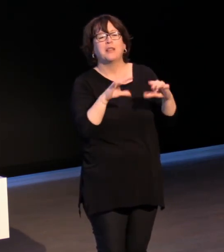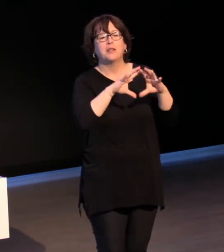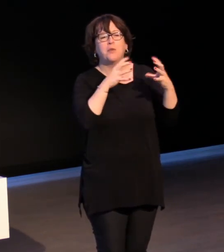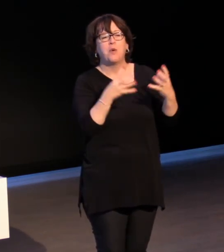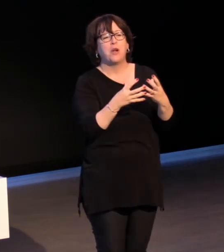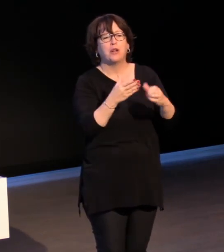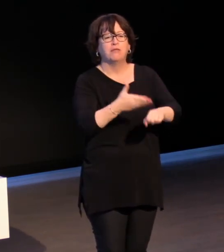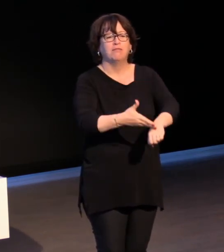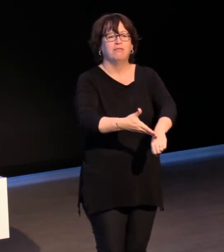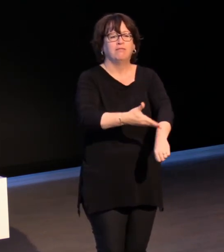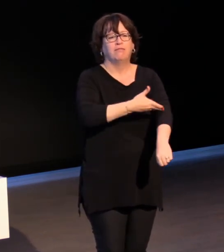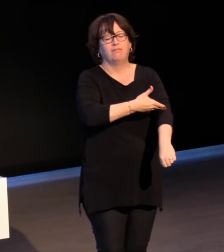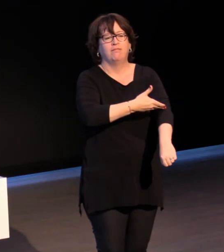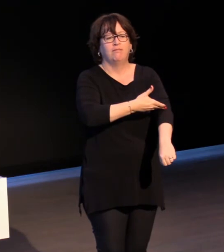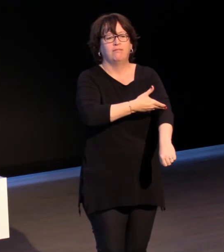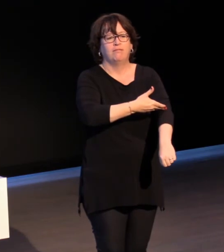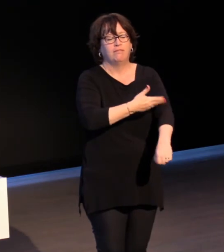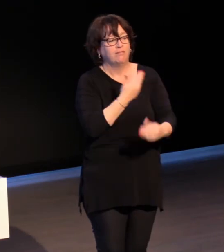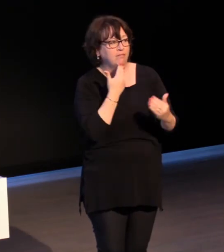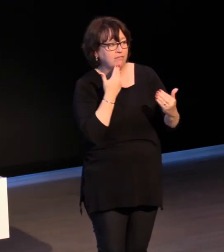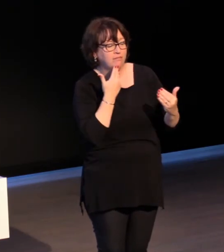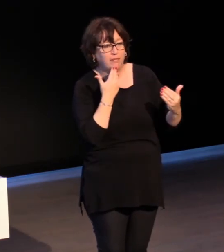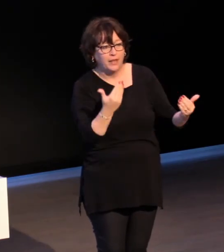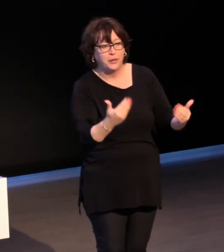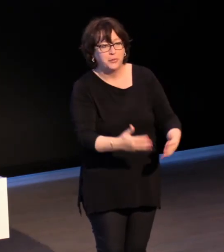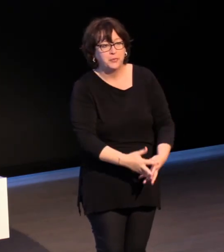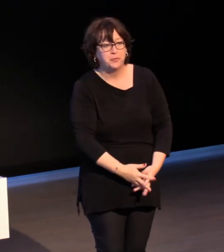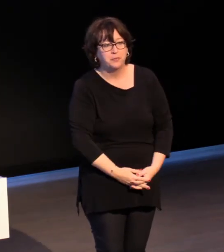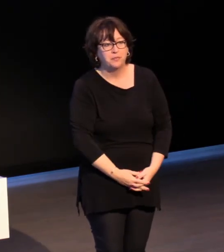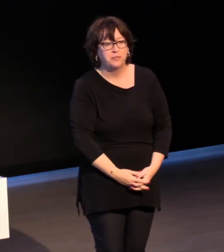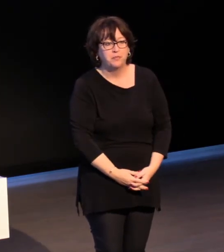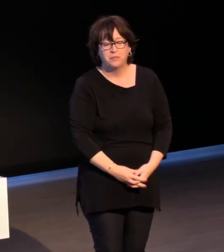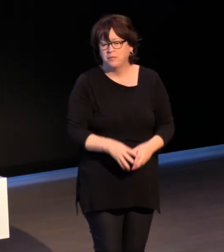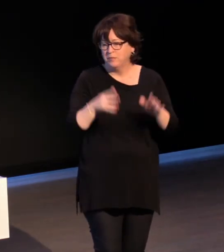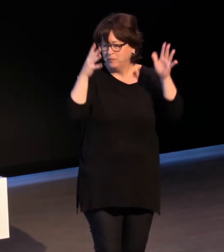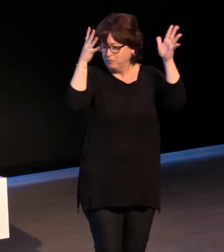place. Thank you very much.